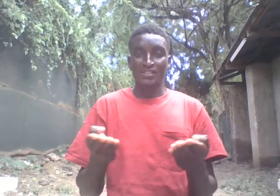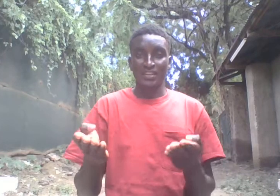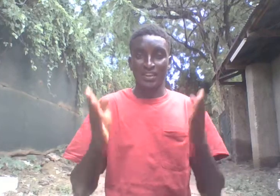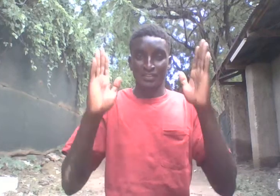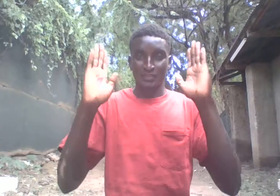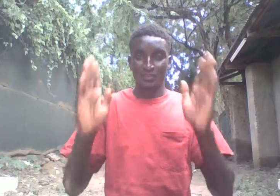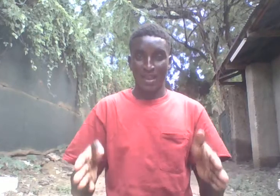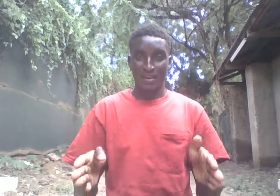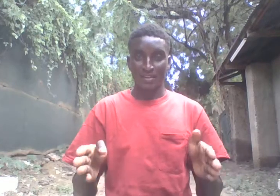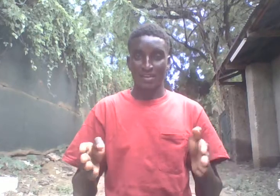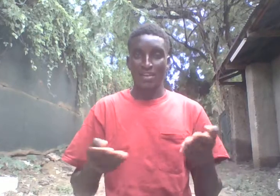businessman,